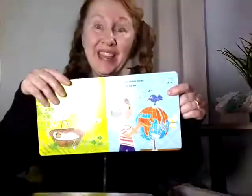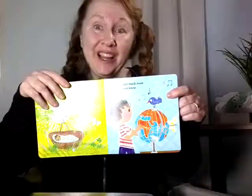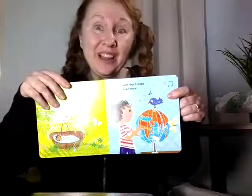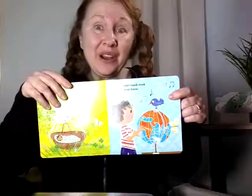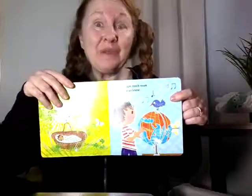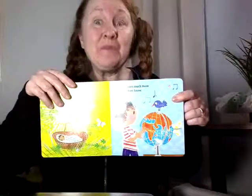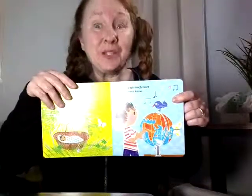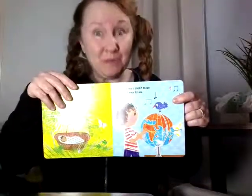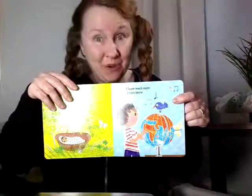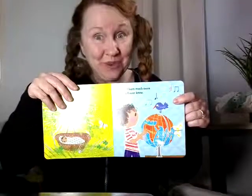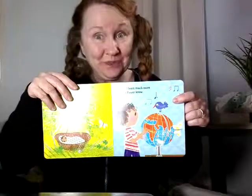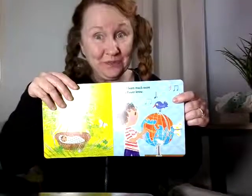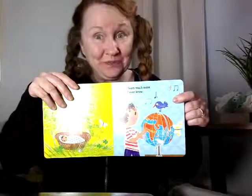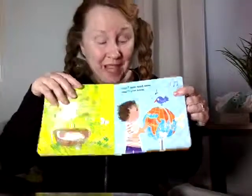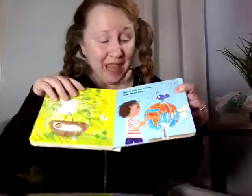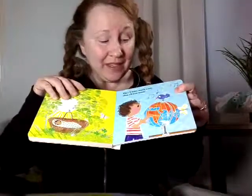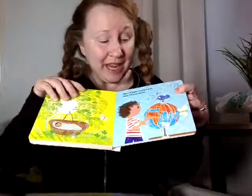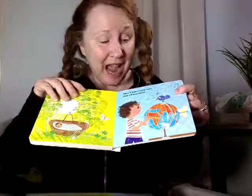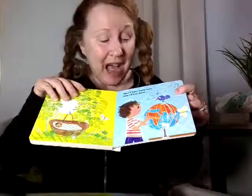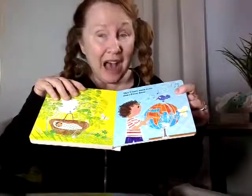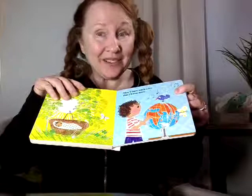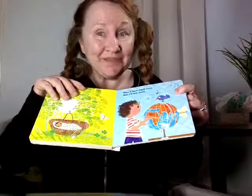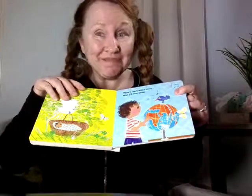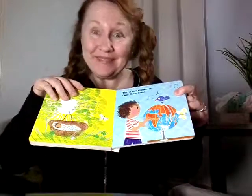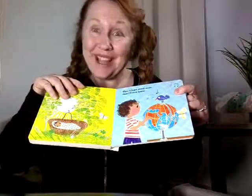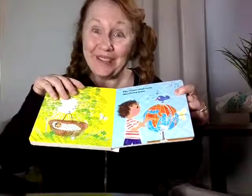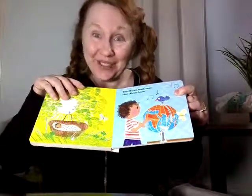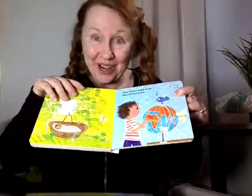They'll learn much more than I'll ever know.